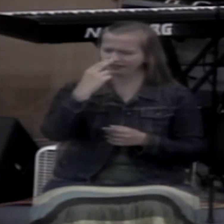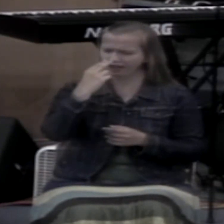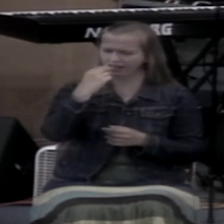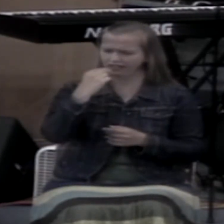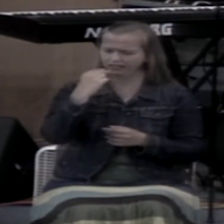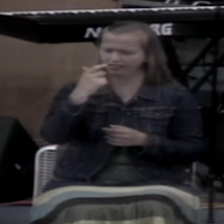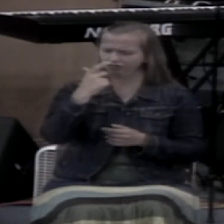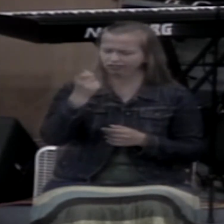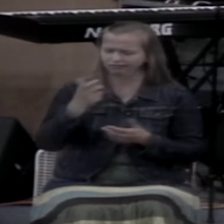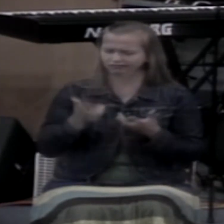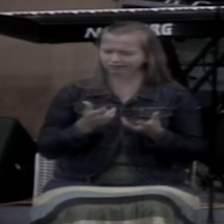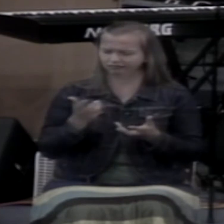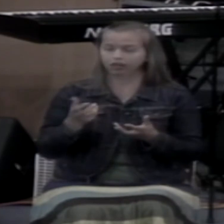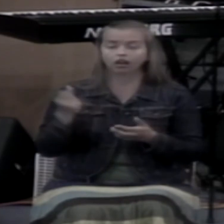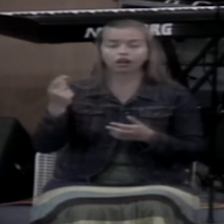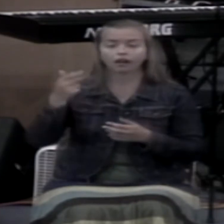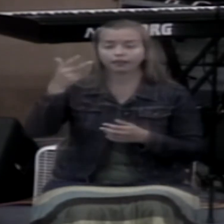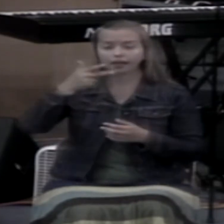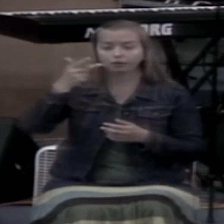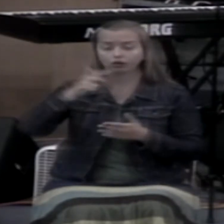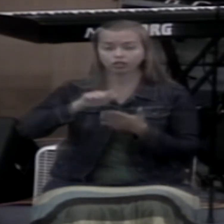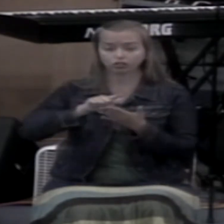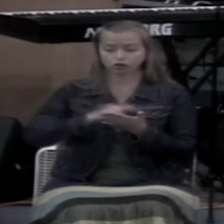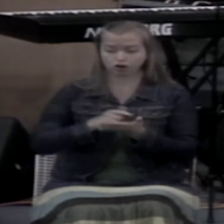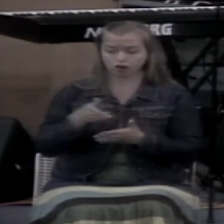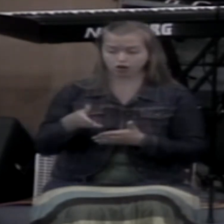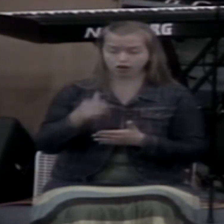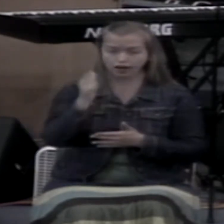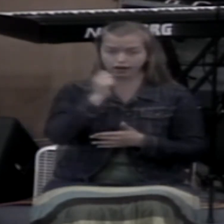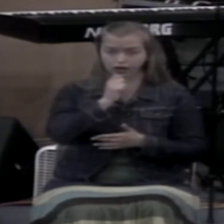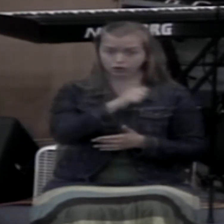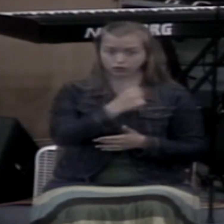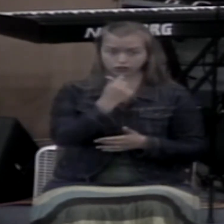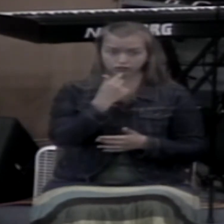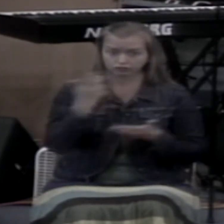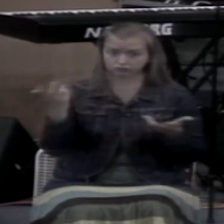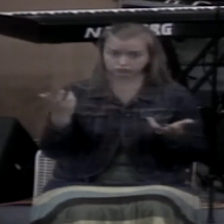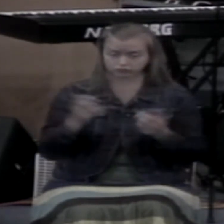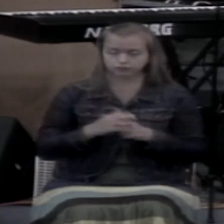this state considers it a crime